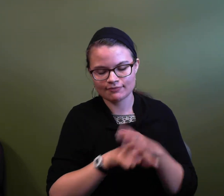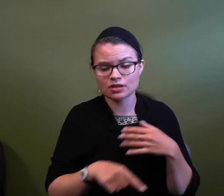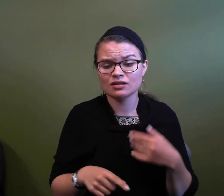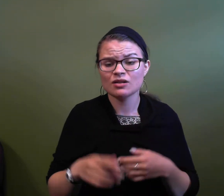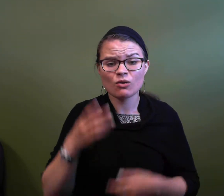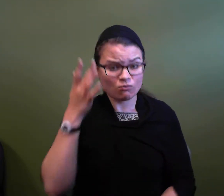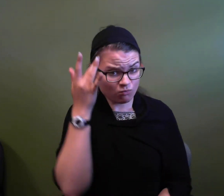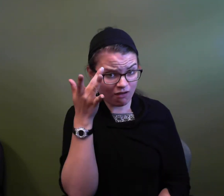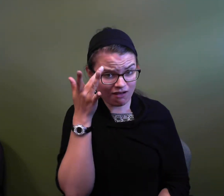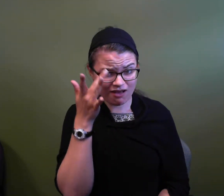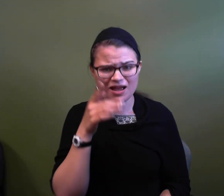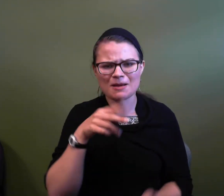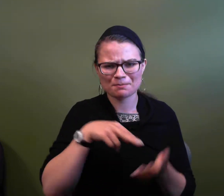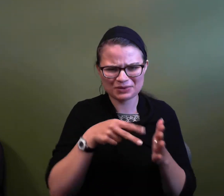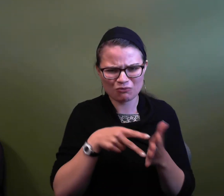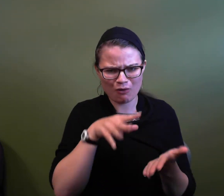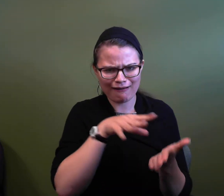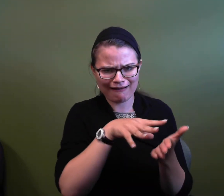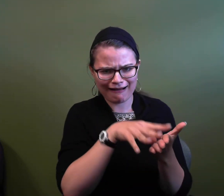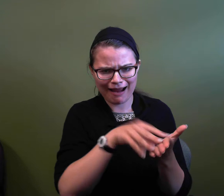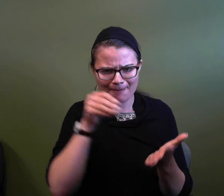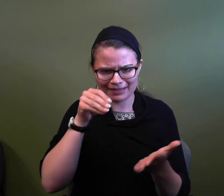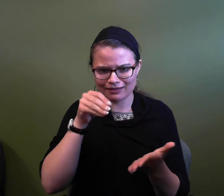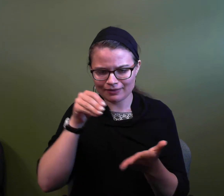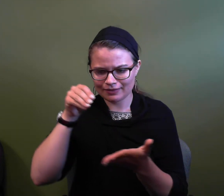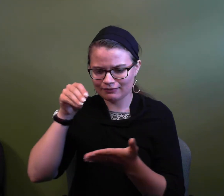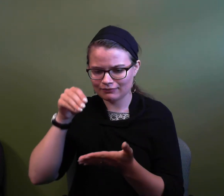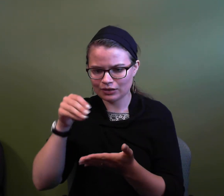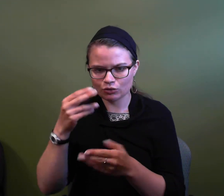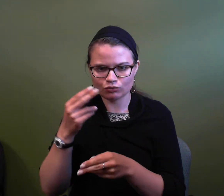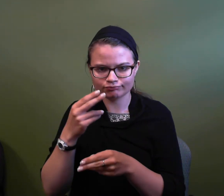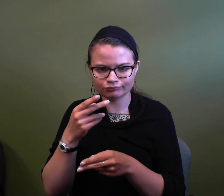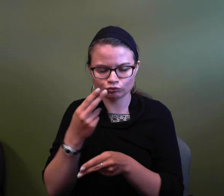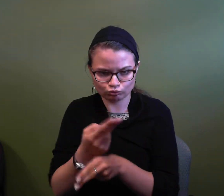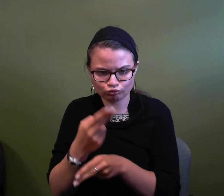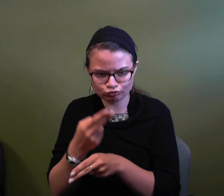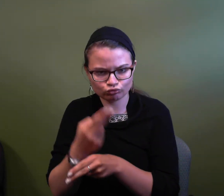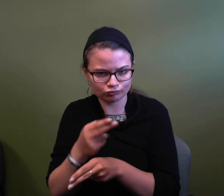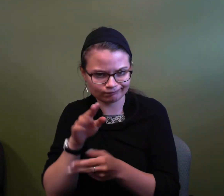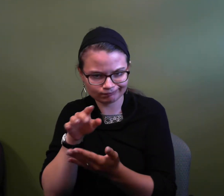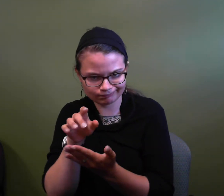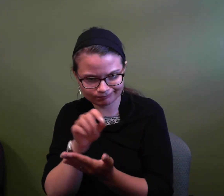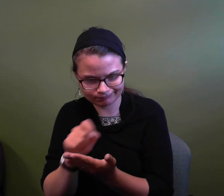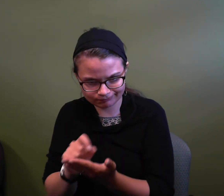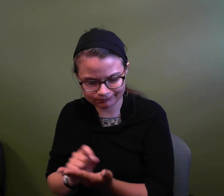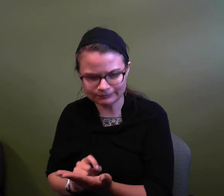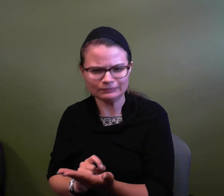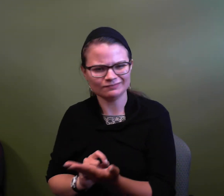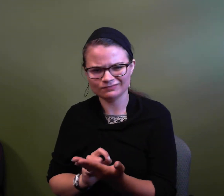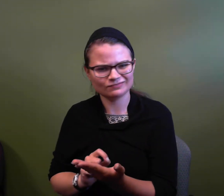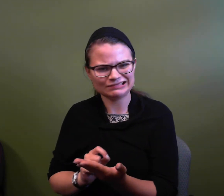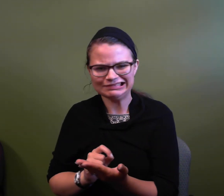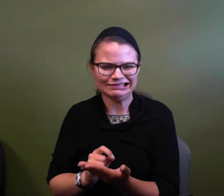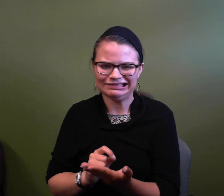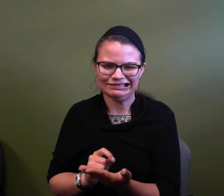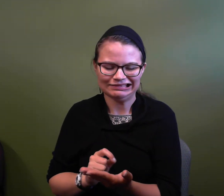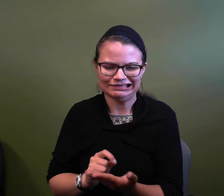essay question is. So in this video, I'm going to show you, first off, I'm going to tell you, don't do this,